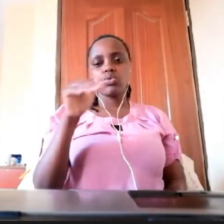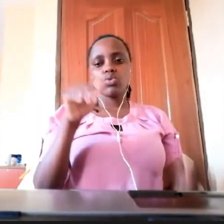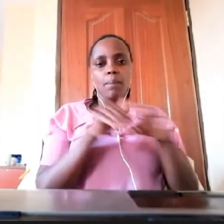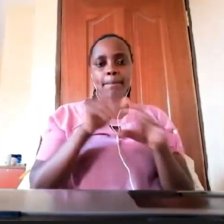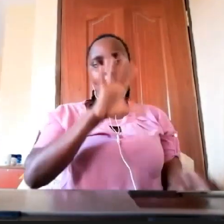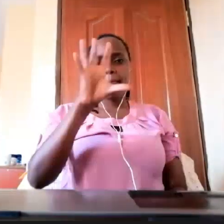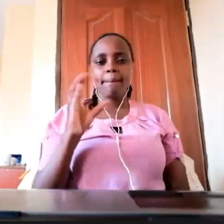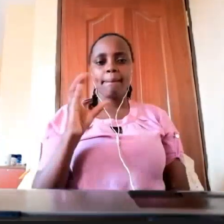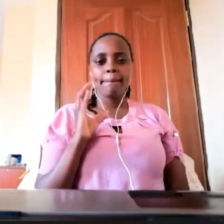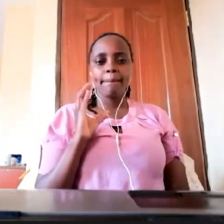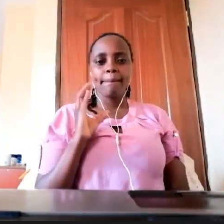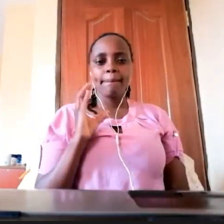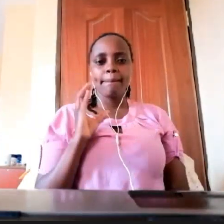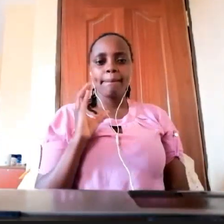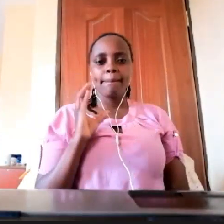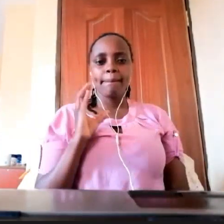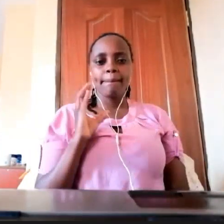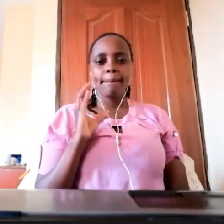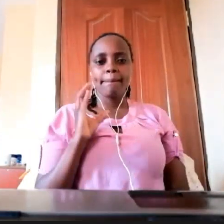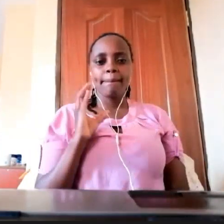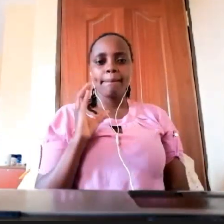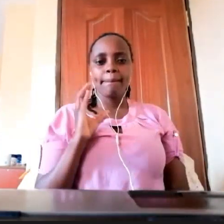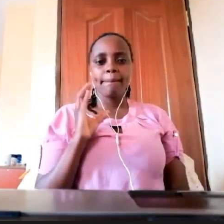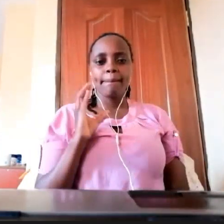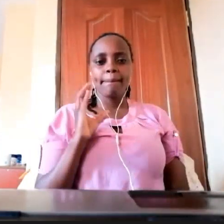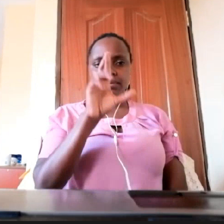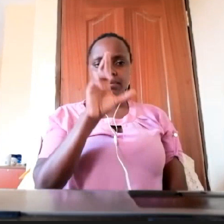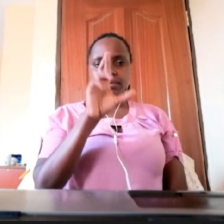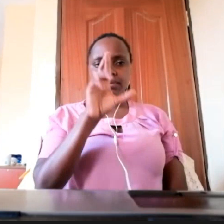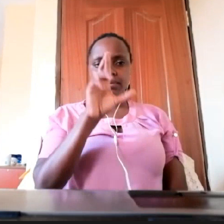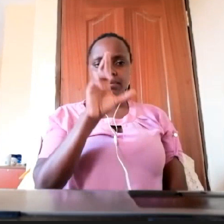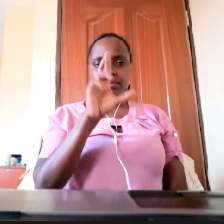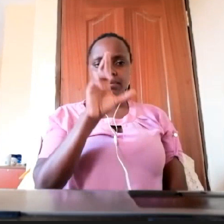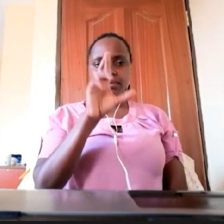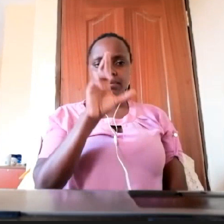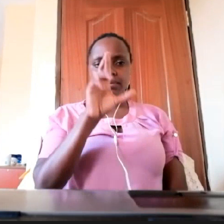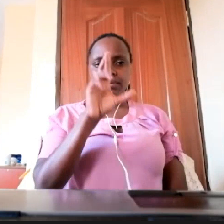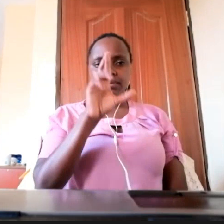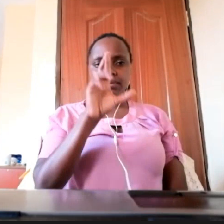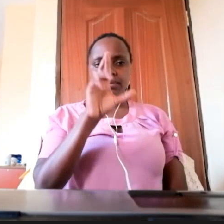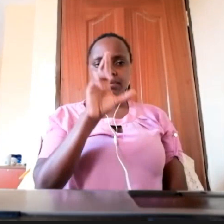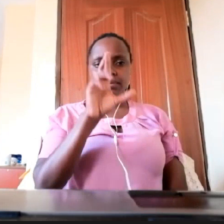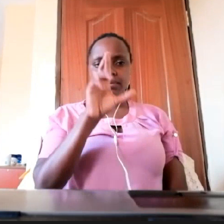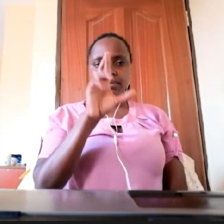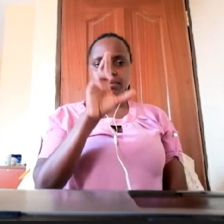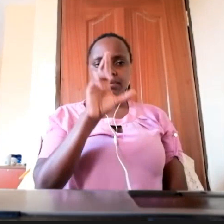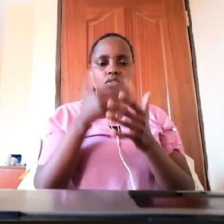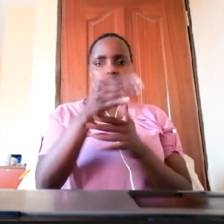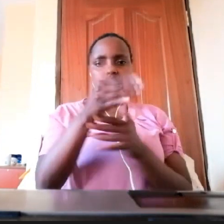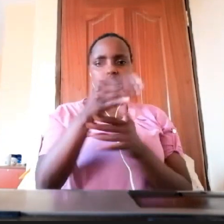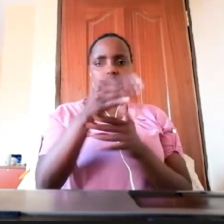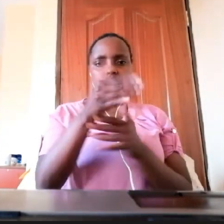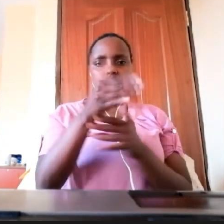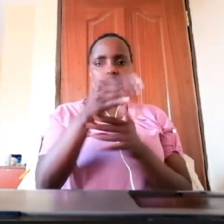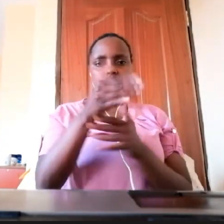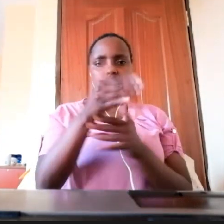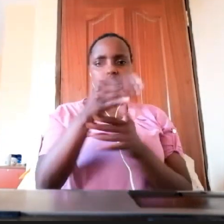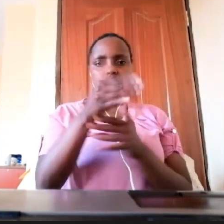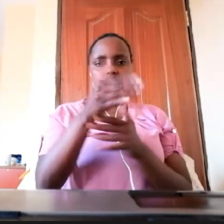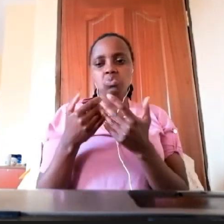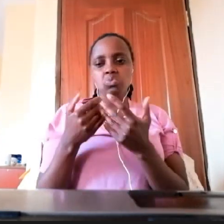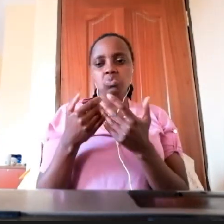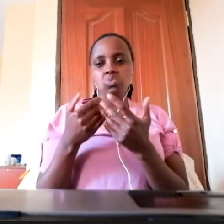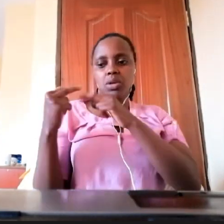African Committee of Experts who are on the UN CRC to facilitate the process. And we are counting